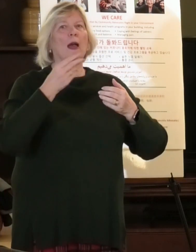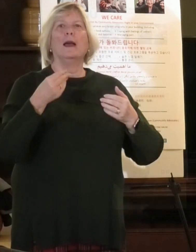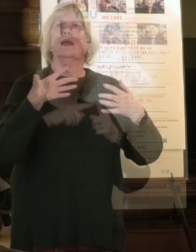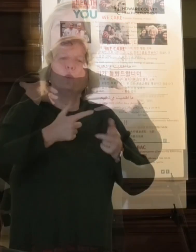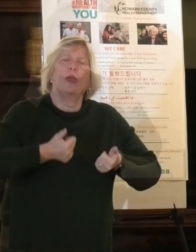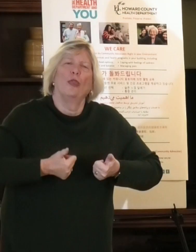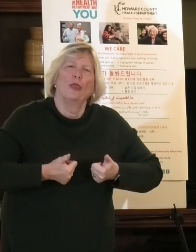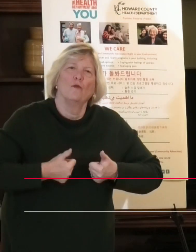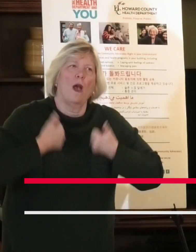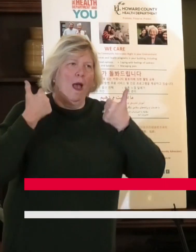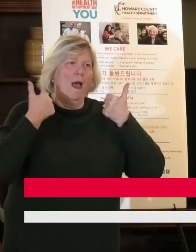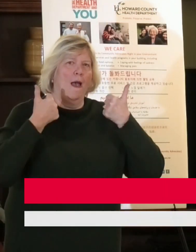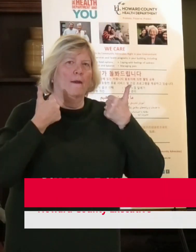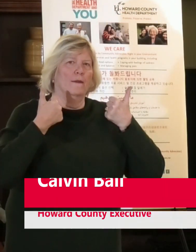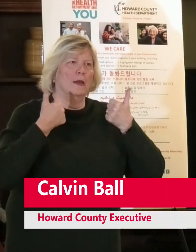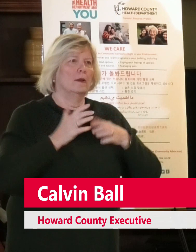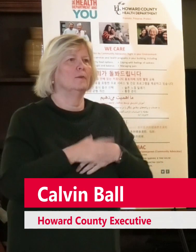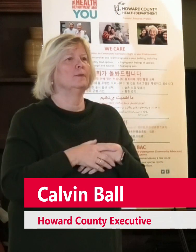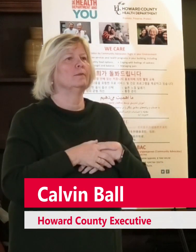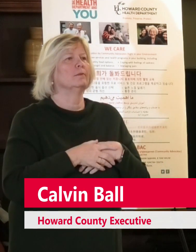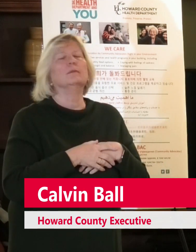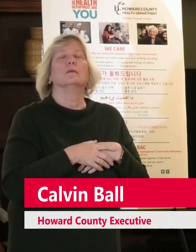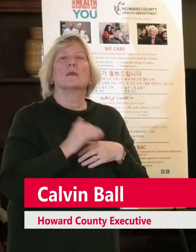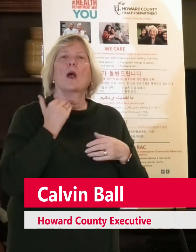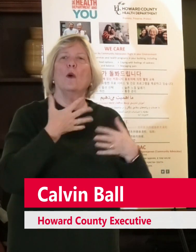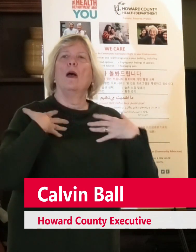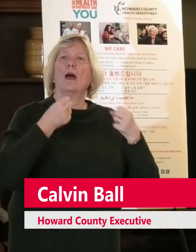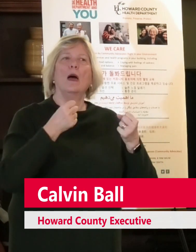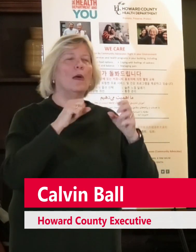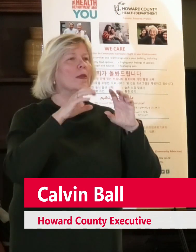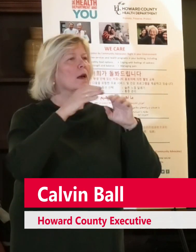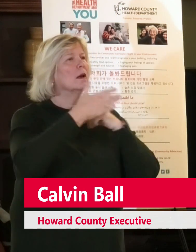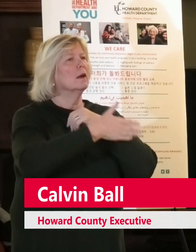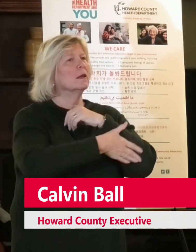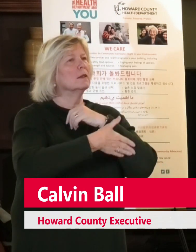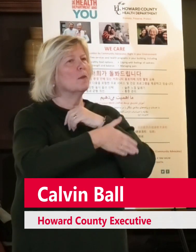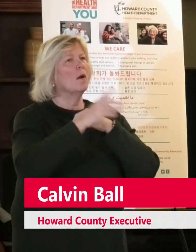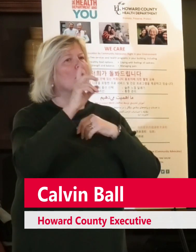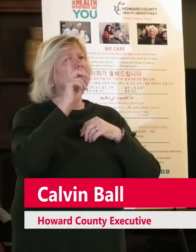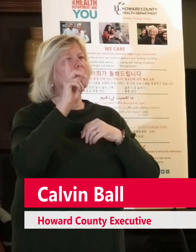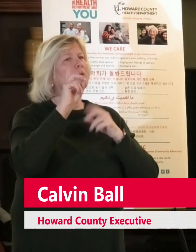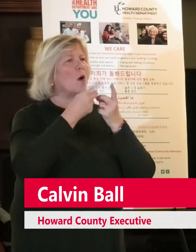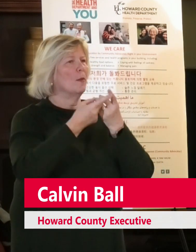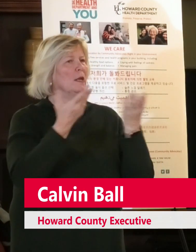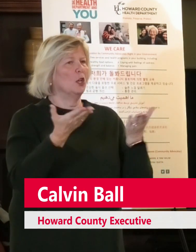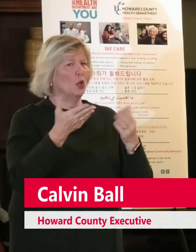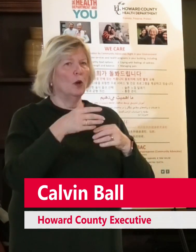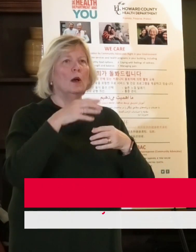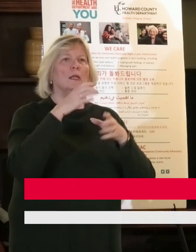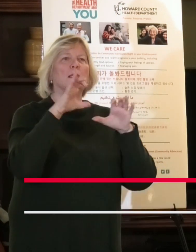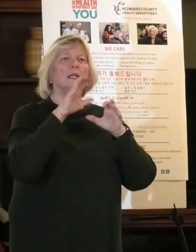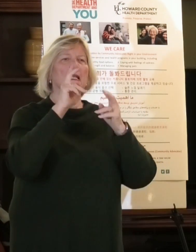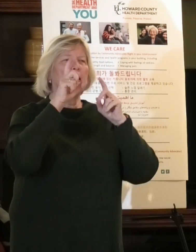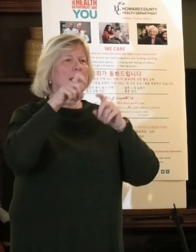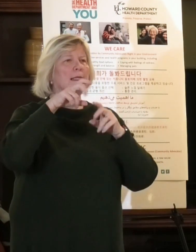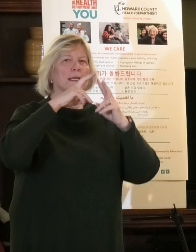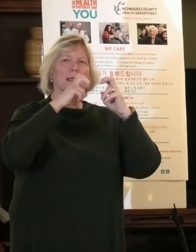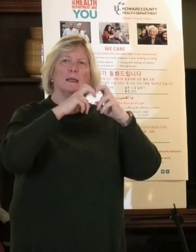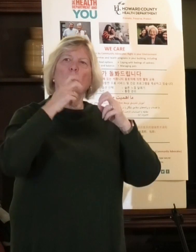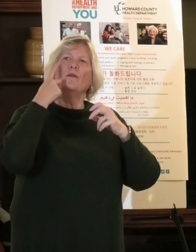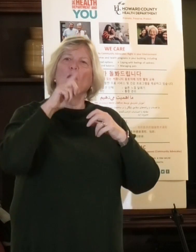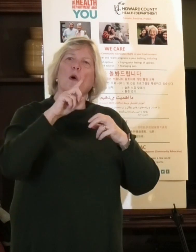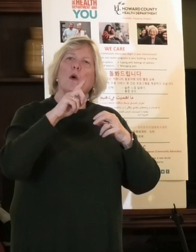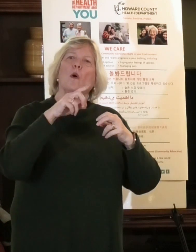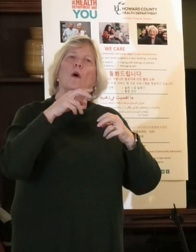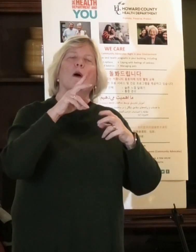want to do. Our Howard County Health Department conducted a needs assessment survey for residents who frequently reached out